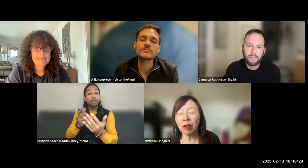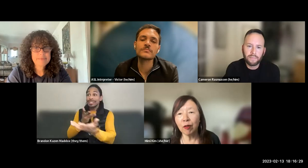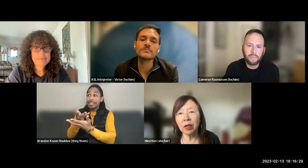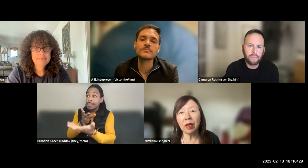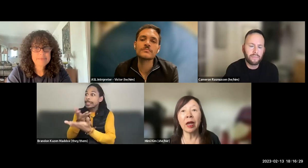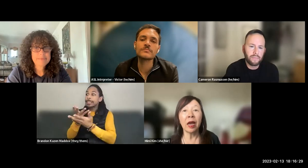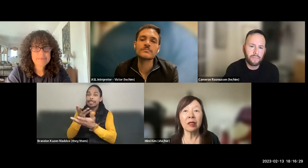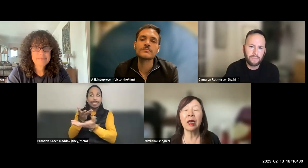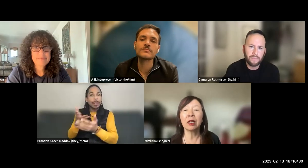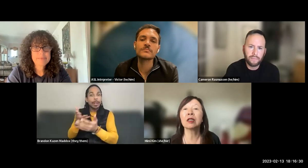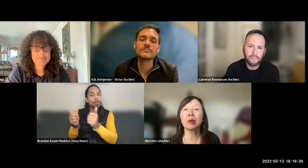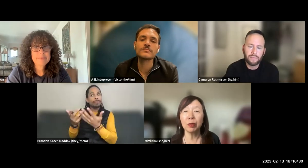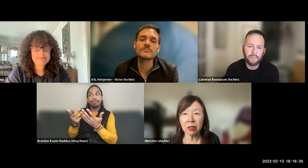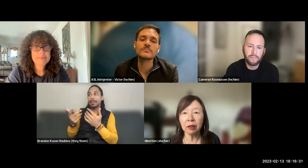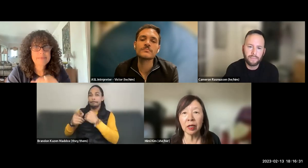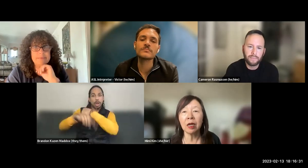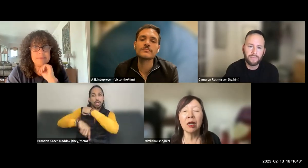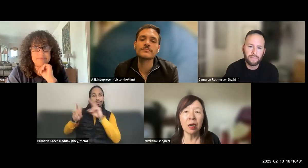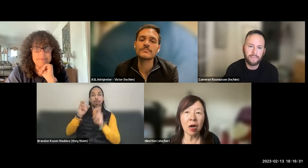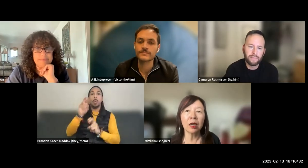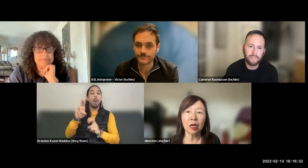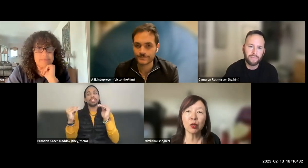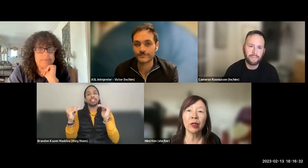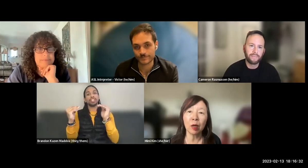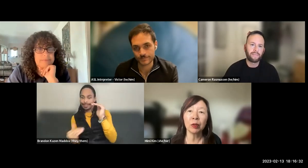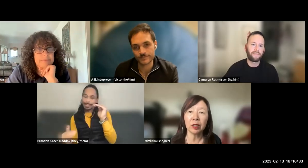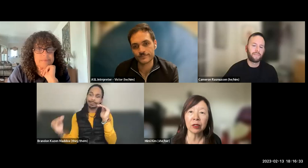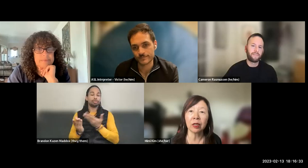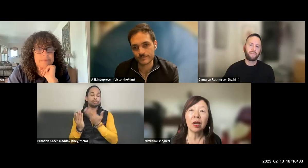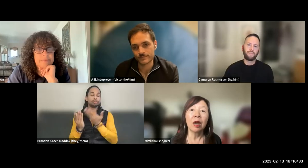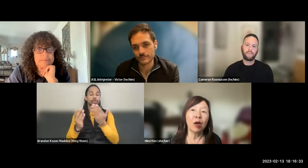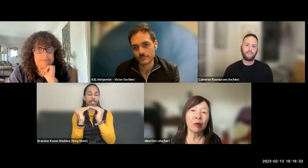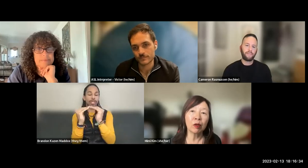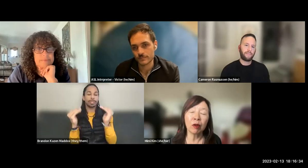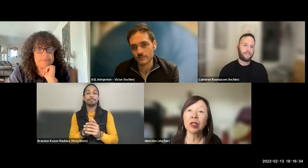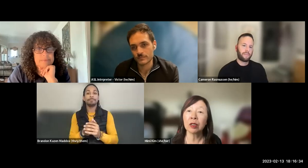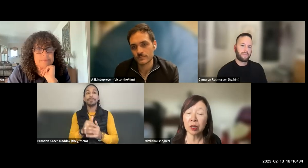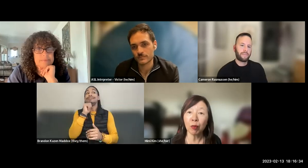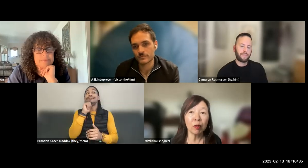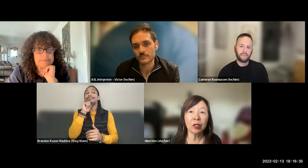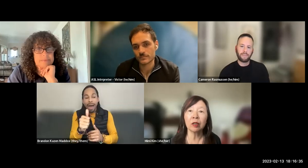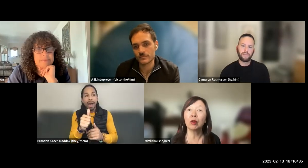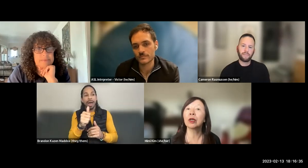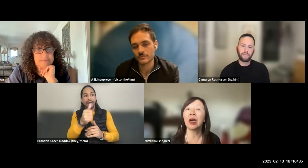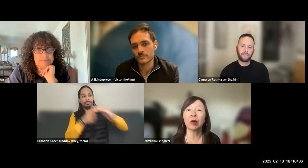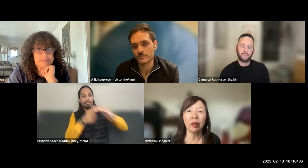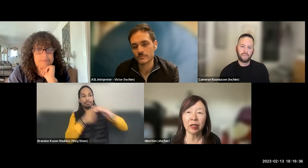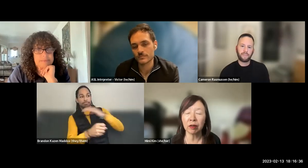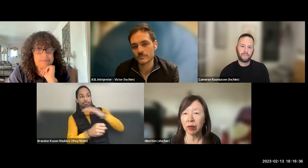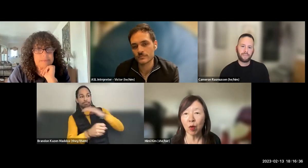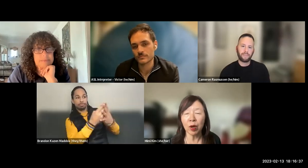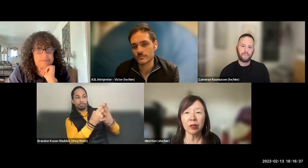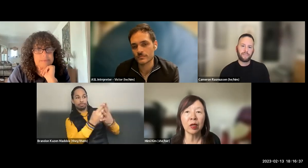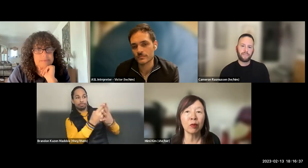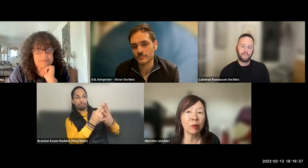Northern California that has had an explicitly non-carceral, non-policing restorative justice approach to look at